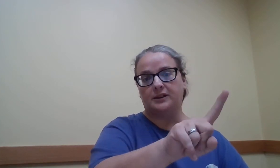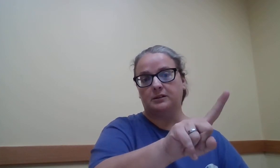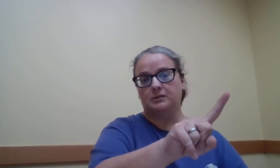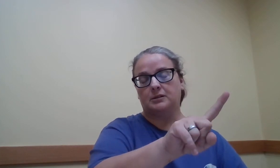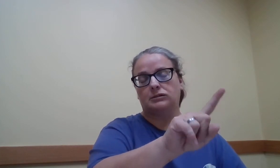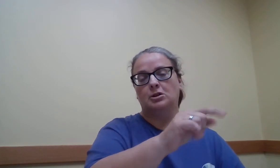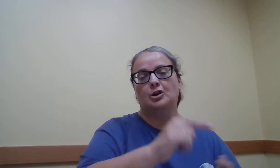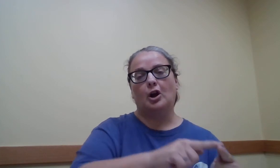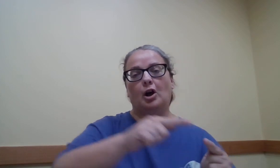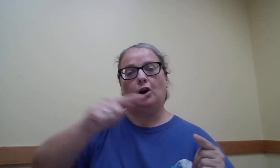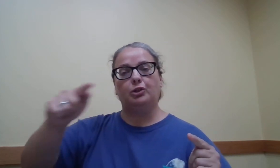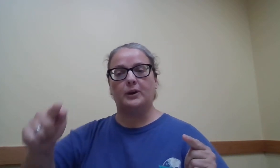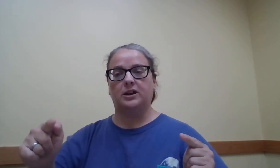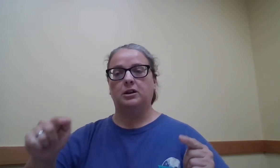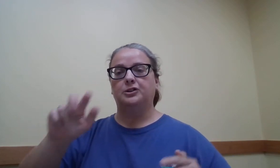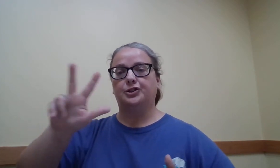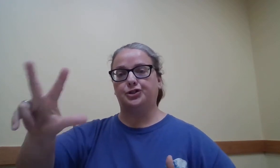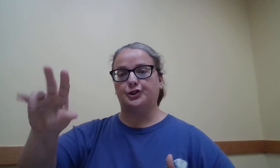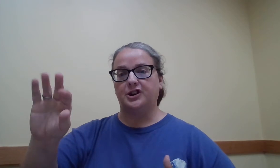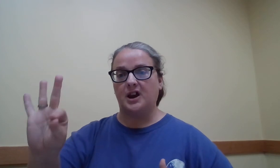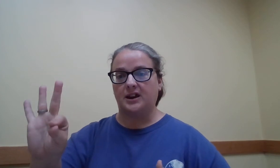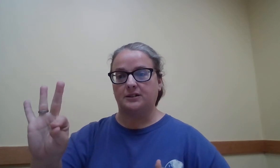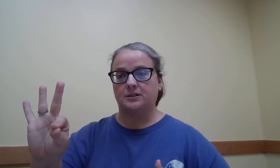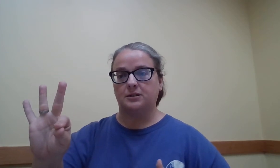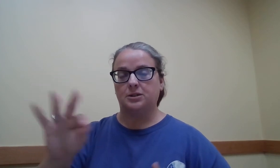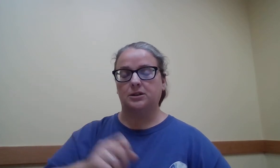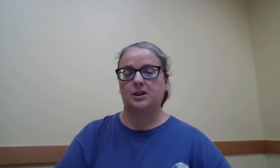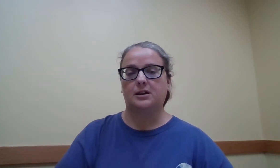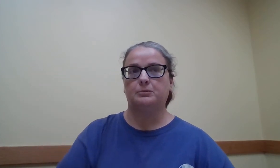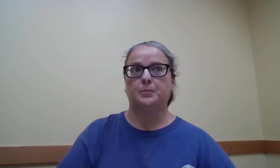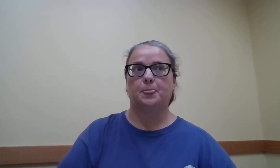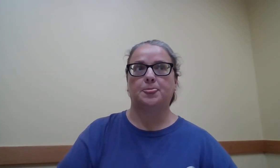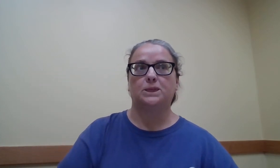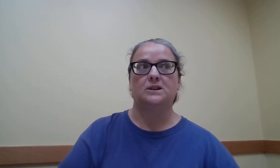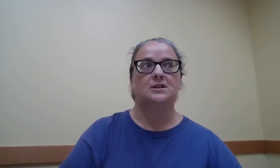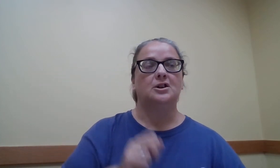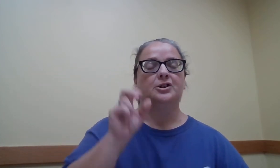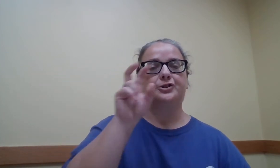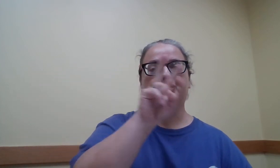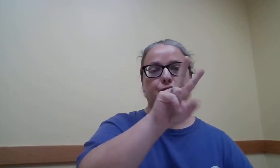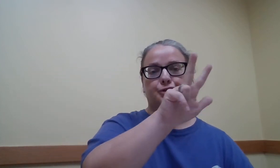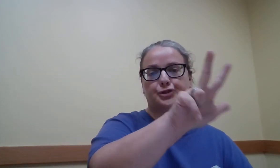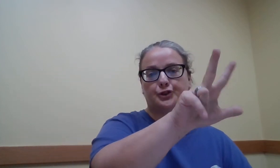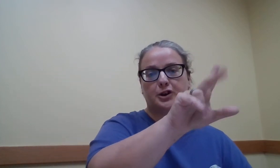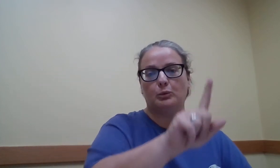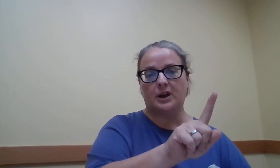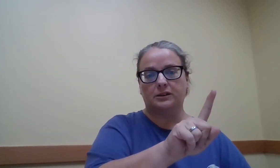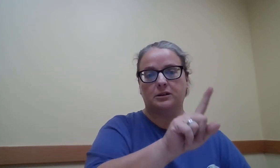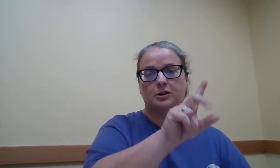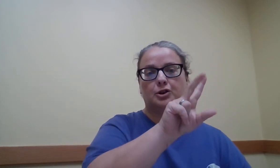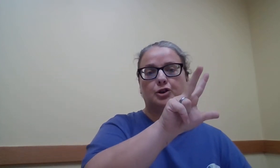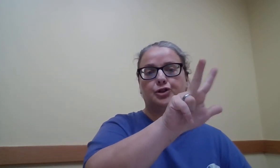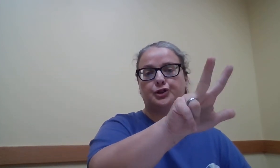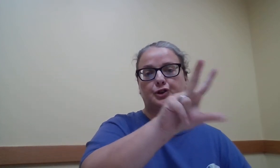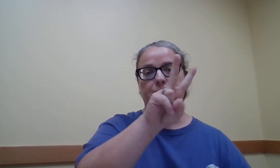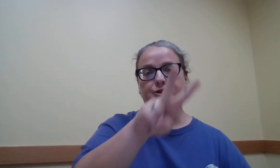31 all the way to 39. Okay? So 31,